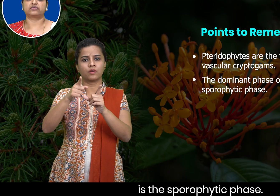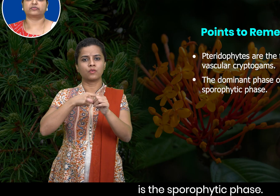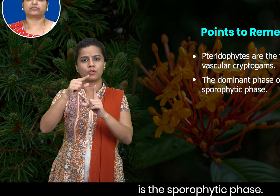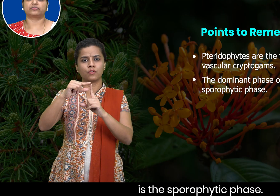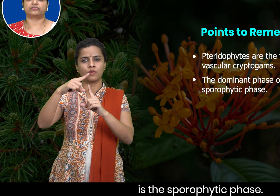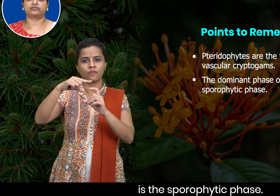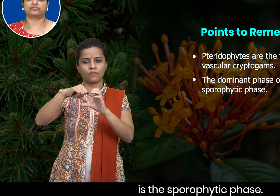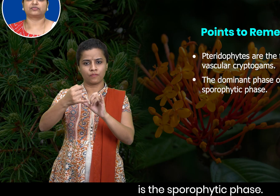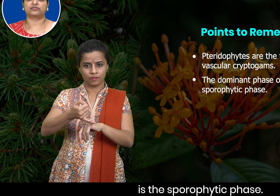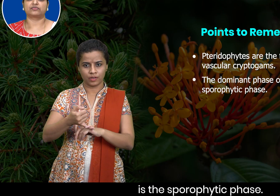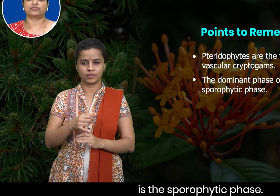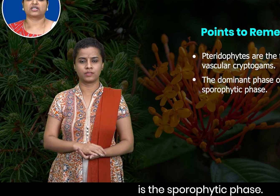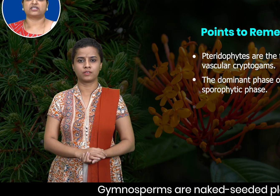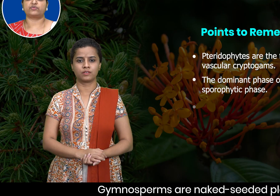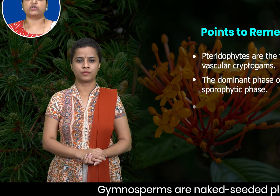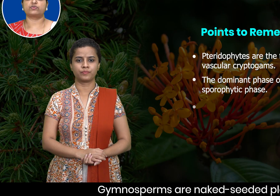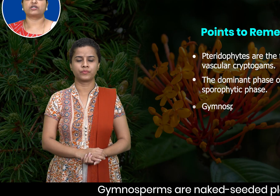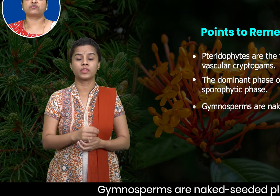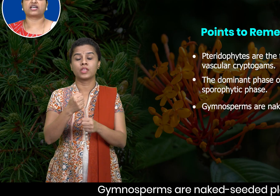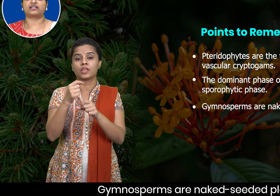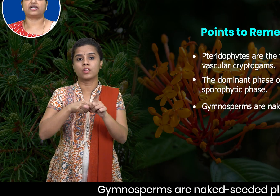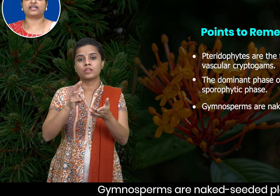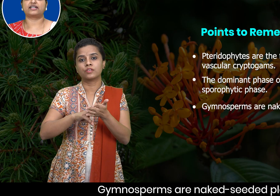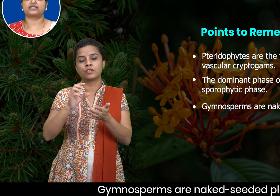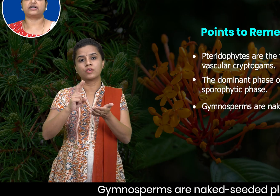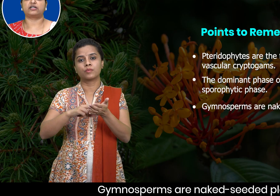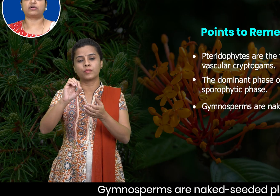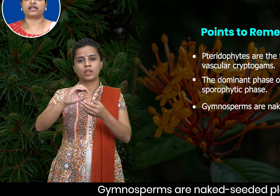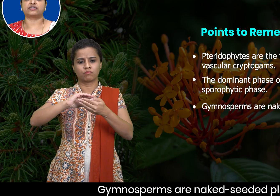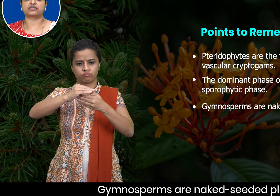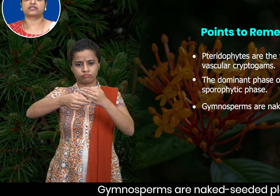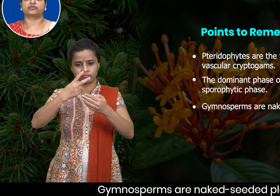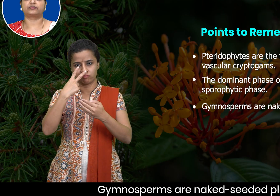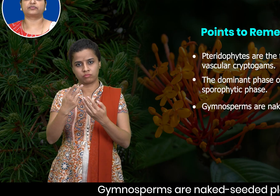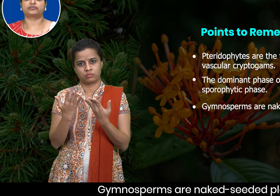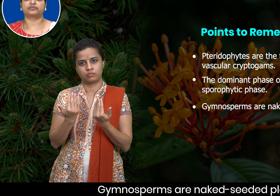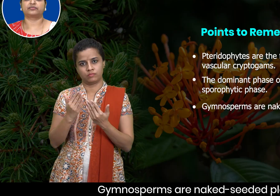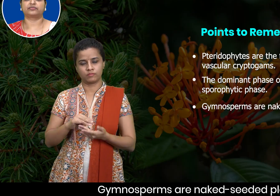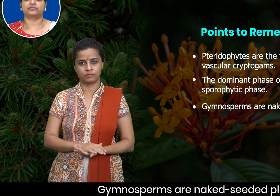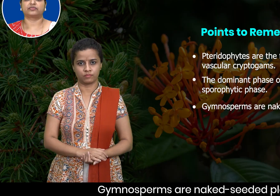Gymnosperms are naked seeded plants.